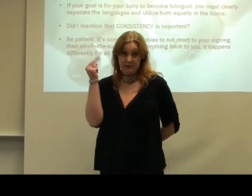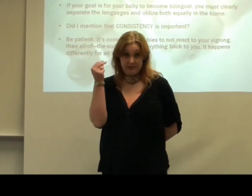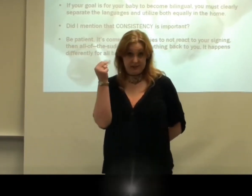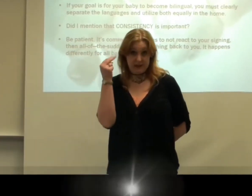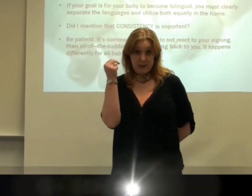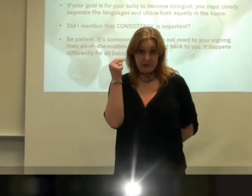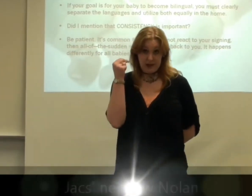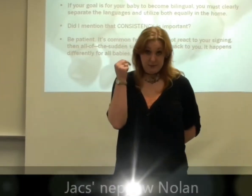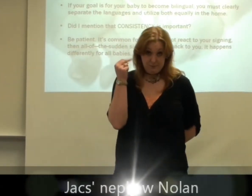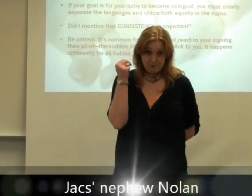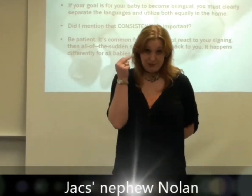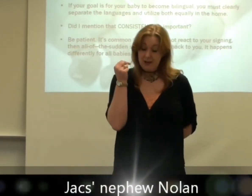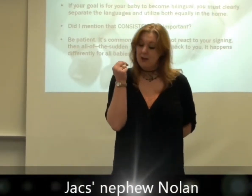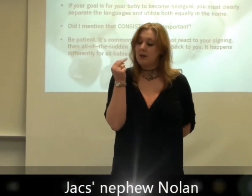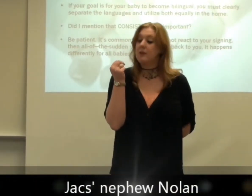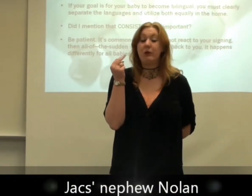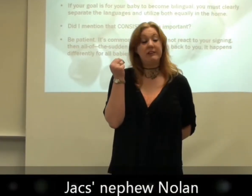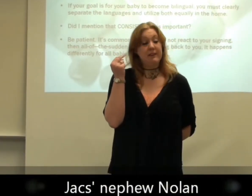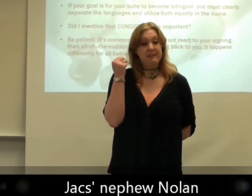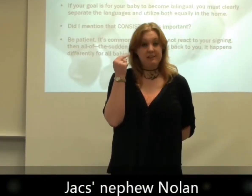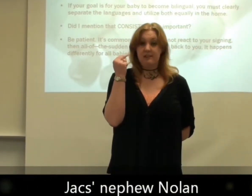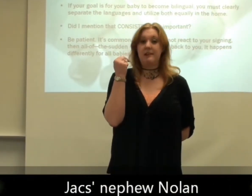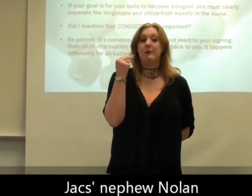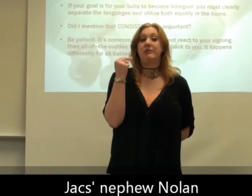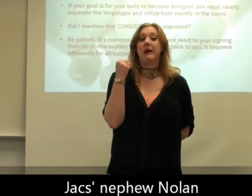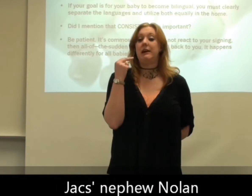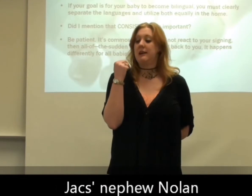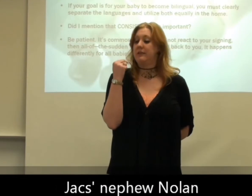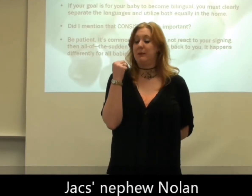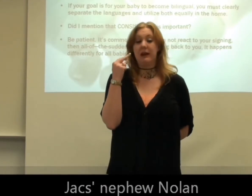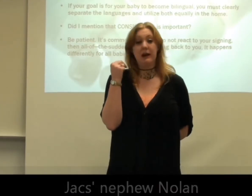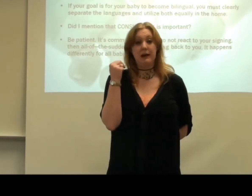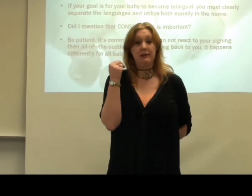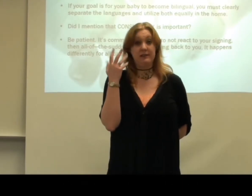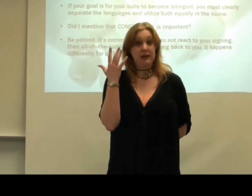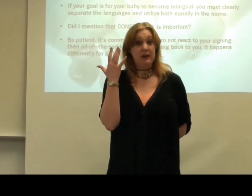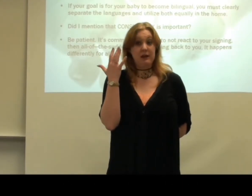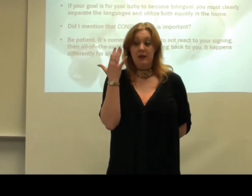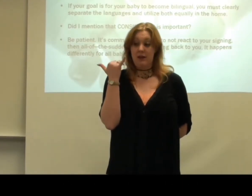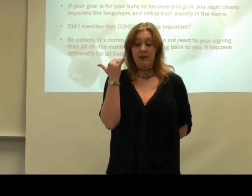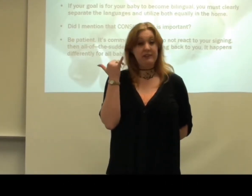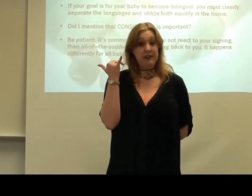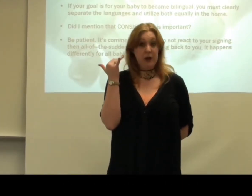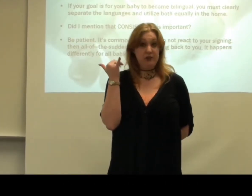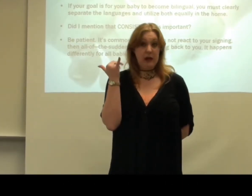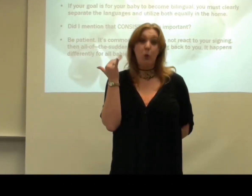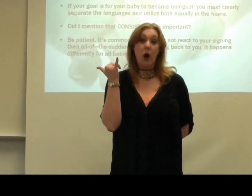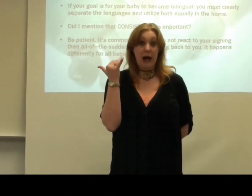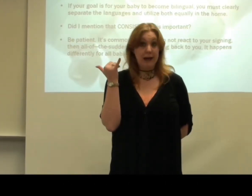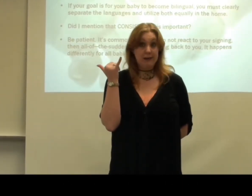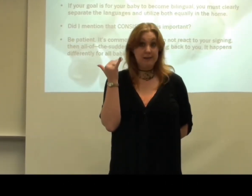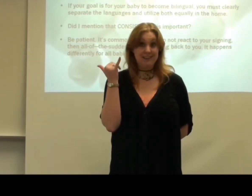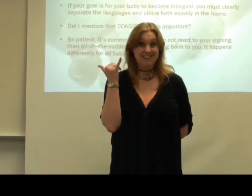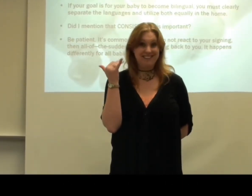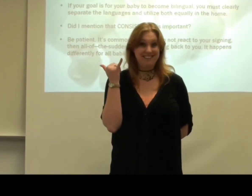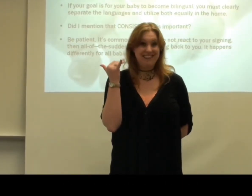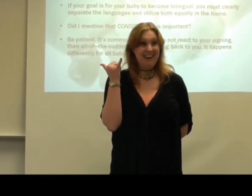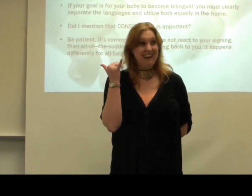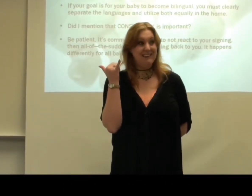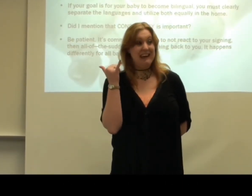is his name sign. The reason this is his name sign is because this is how you say why. And he